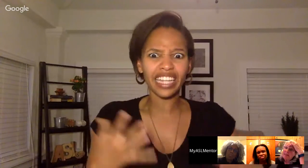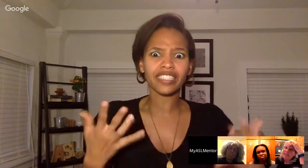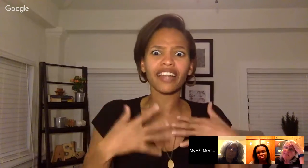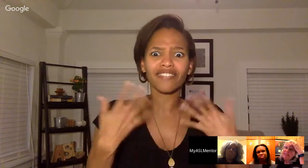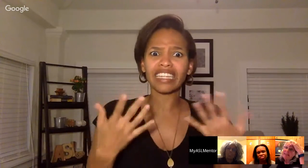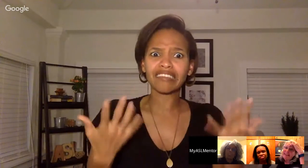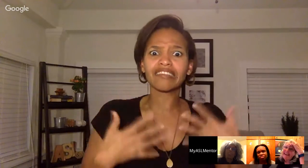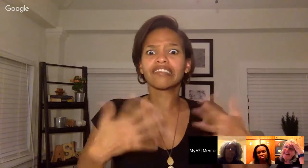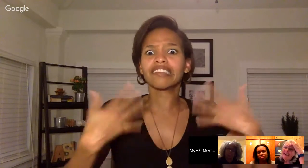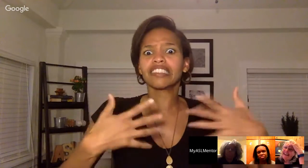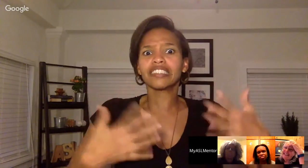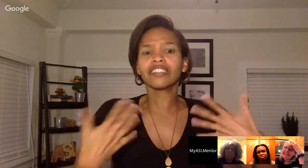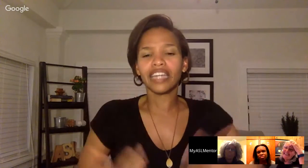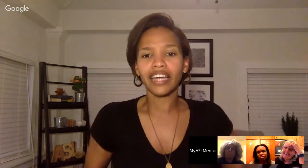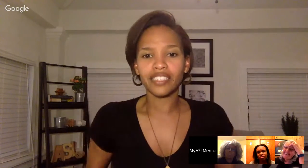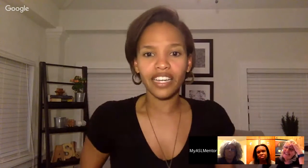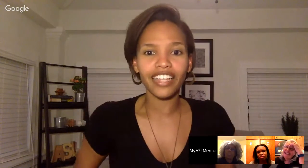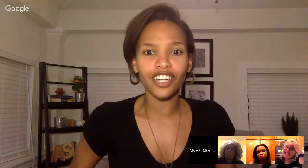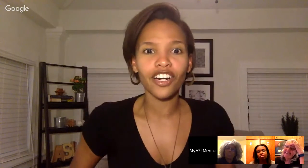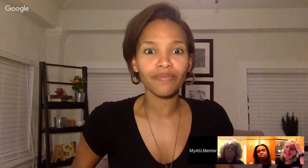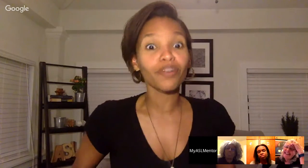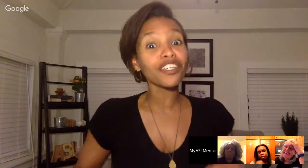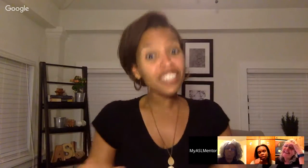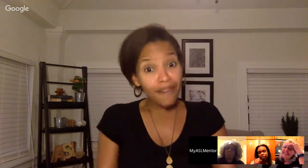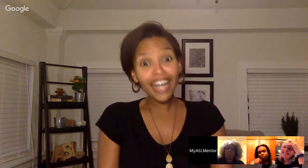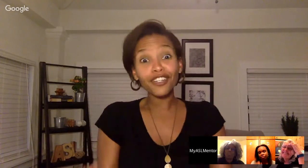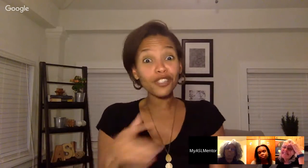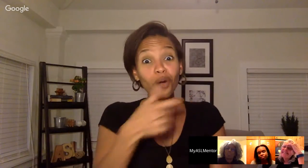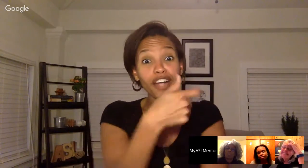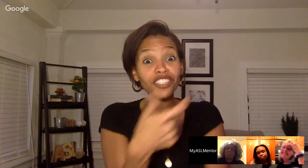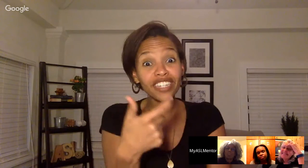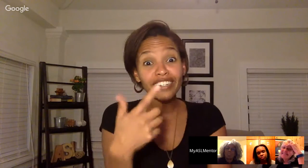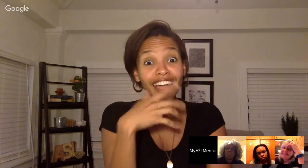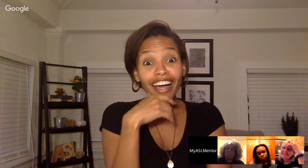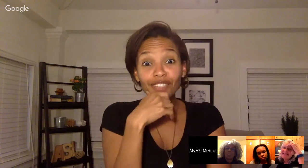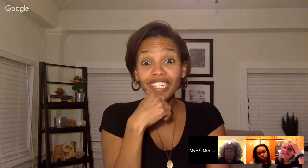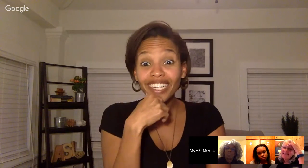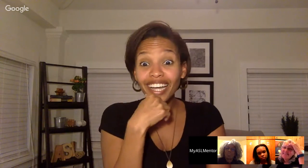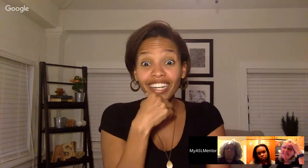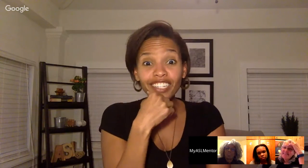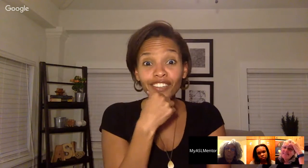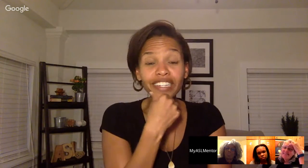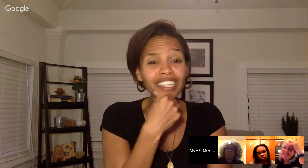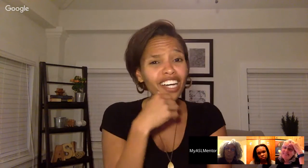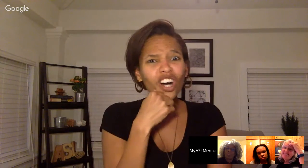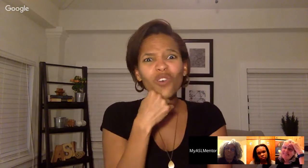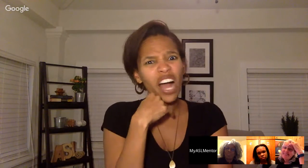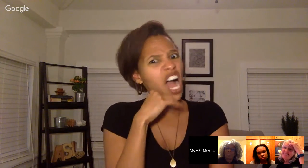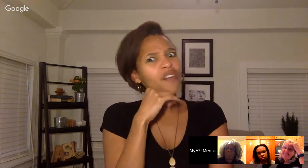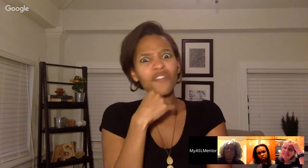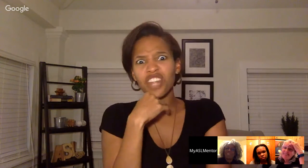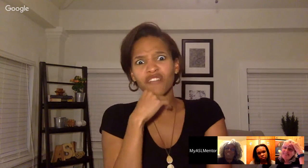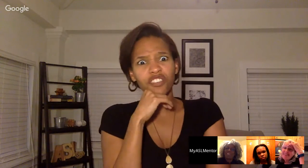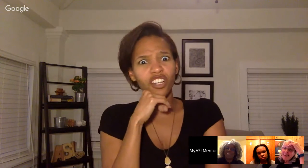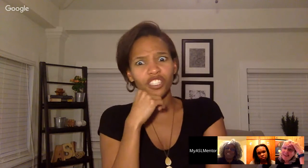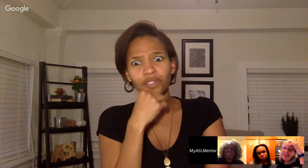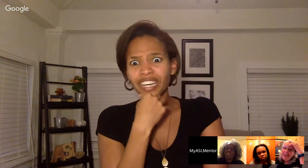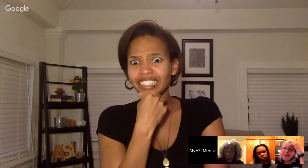gets kind of like, oh, it gets hard. But when you sit back and you just watch it casually like I do, it's like, oh, I've never thought to use that